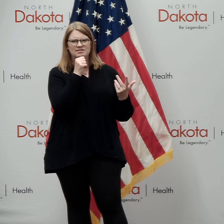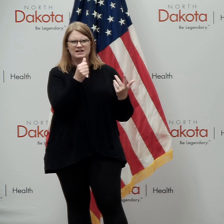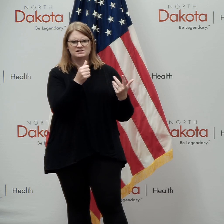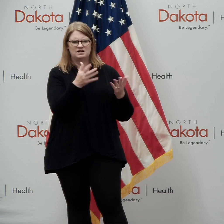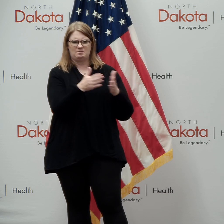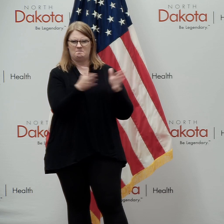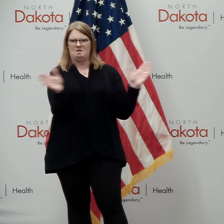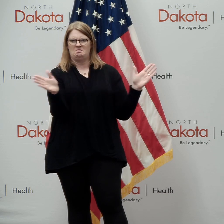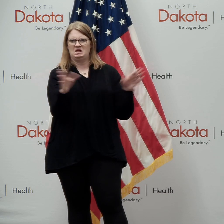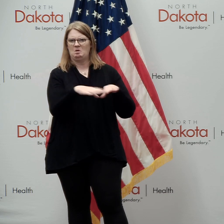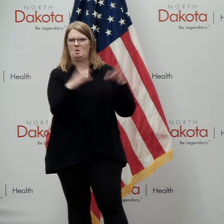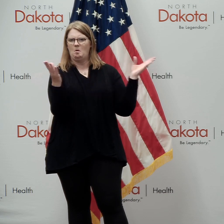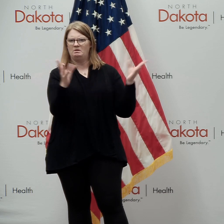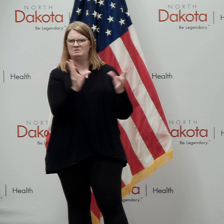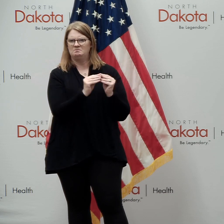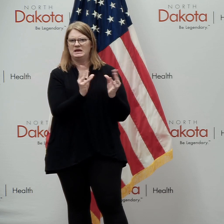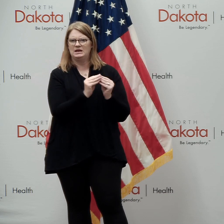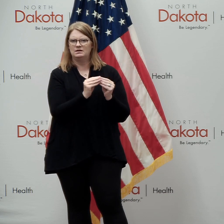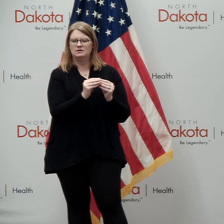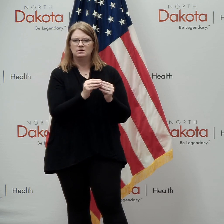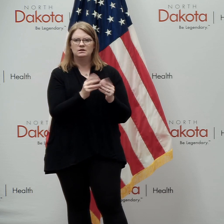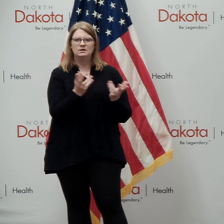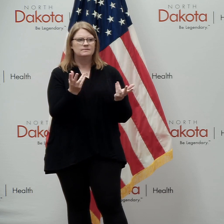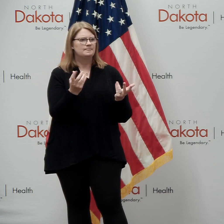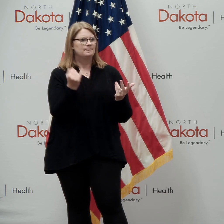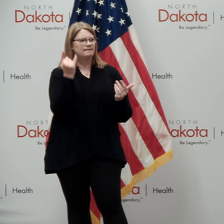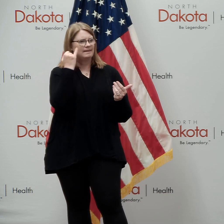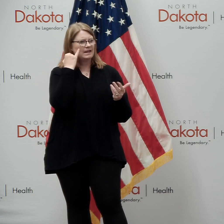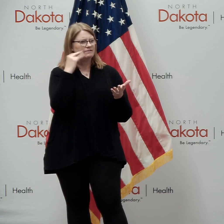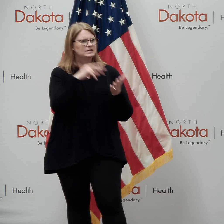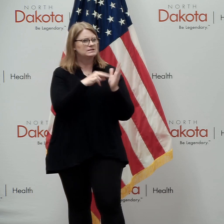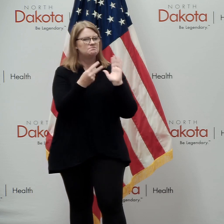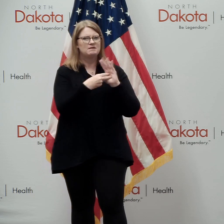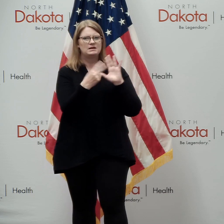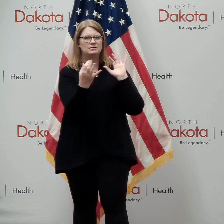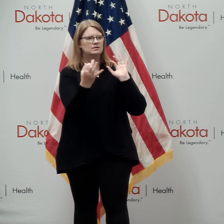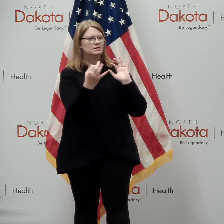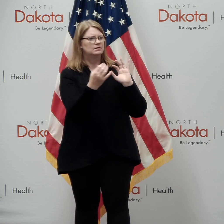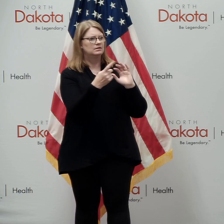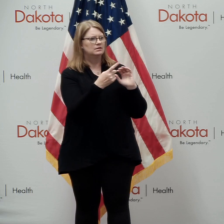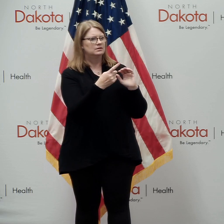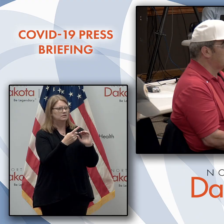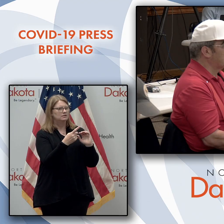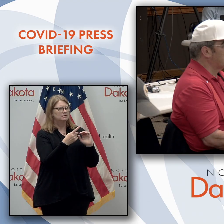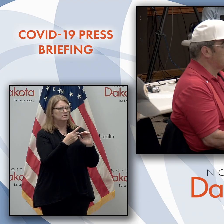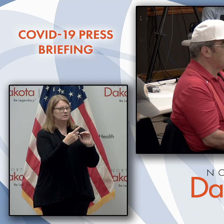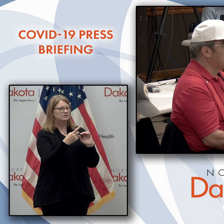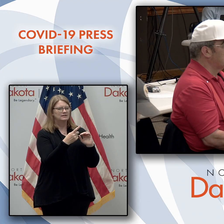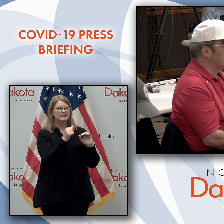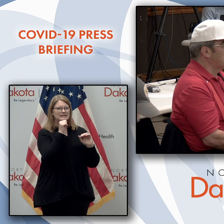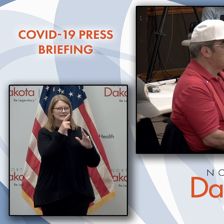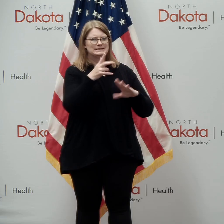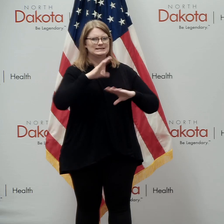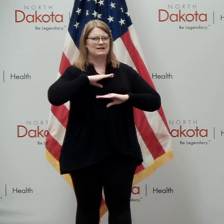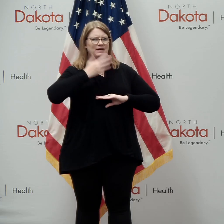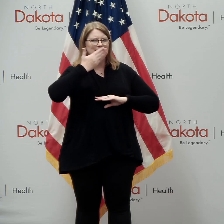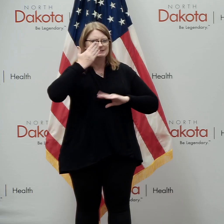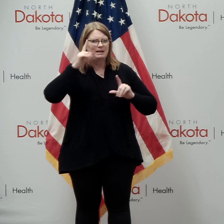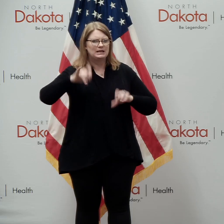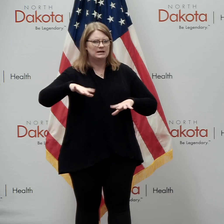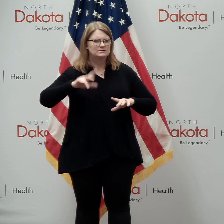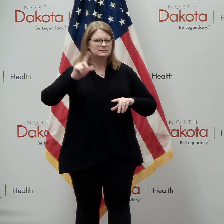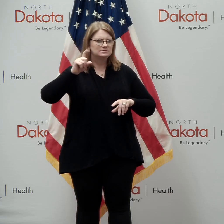qualify for if it's meant to get input. What's that? Doesn't meet the smell test for you? Well, I mean,